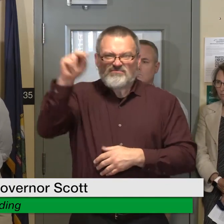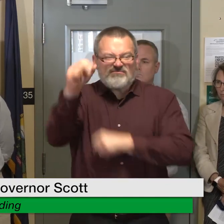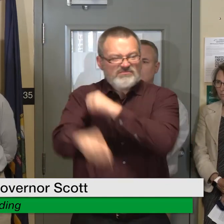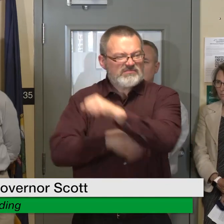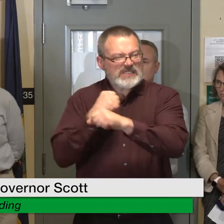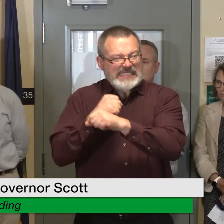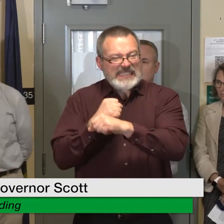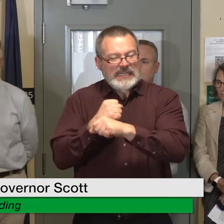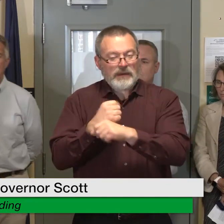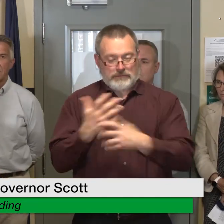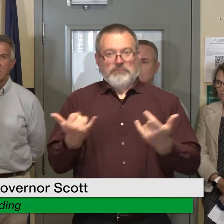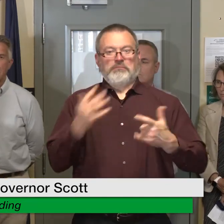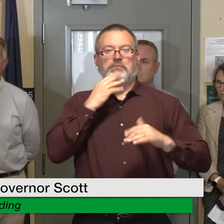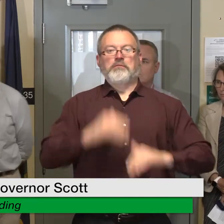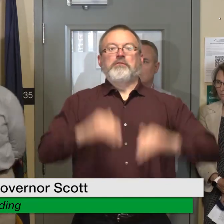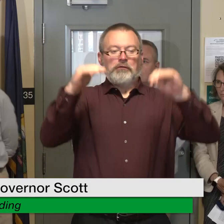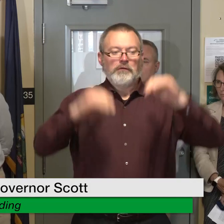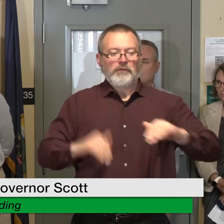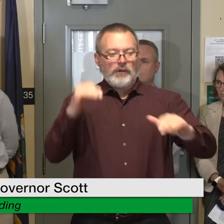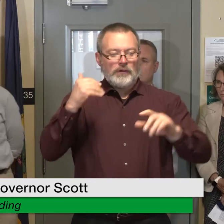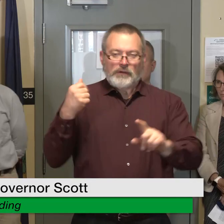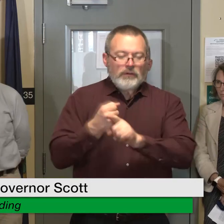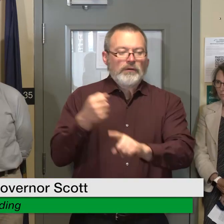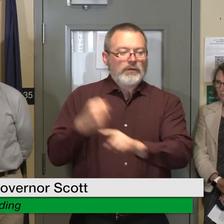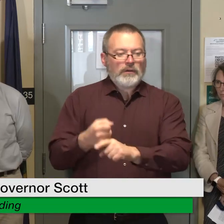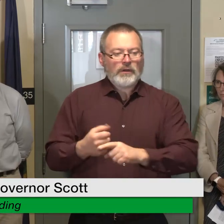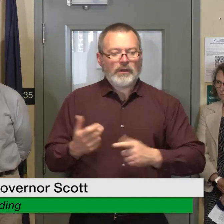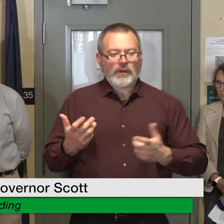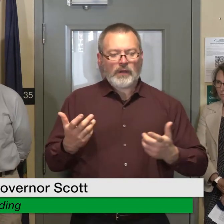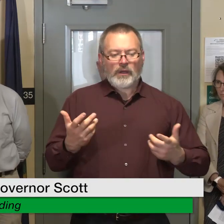but suffered several flood events in the last decade